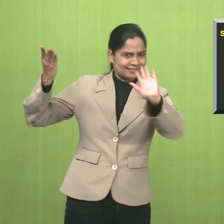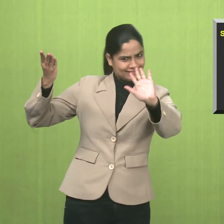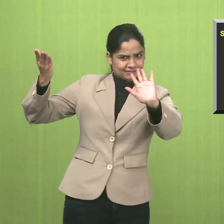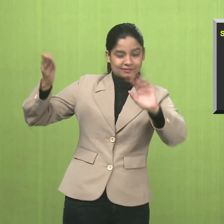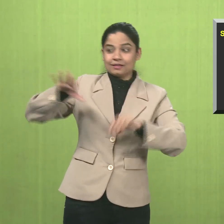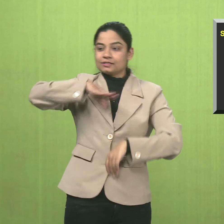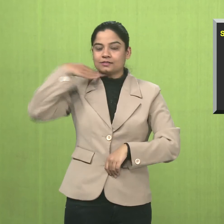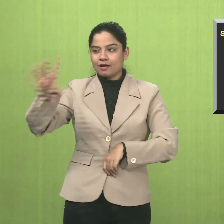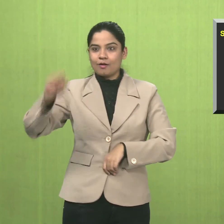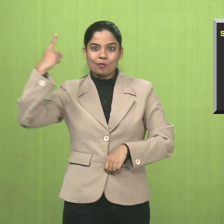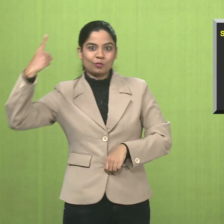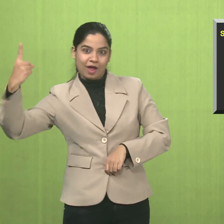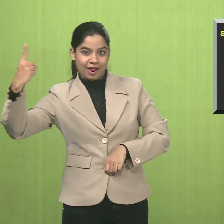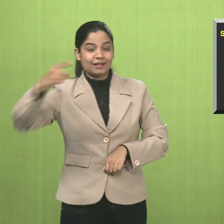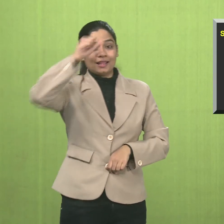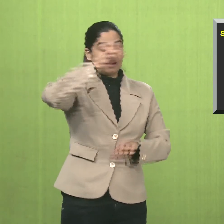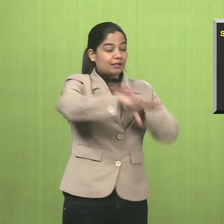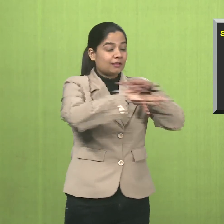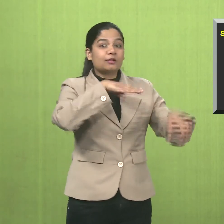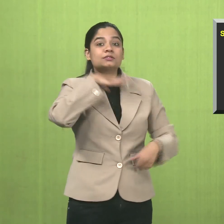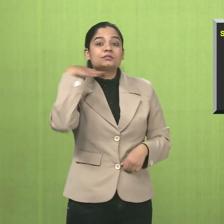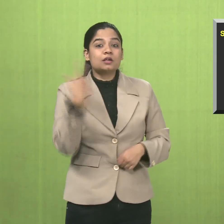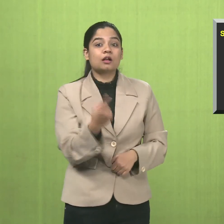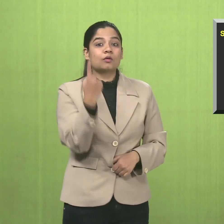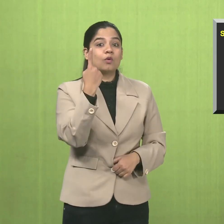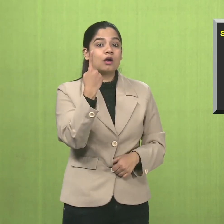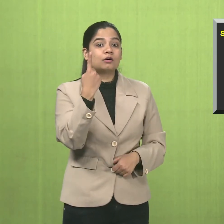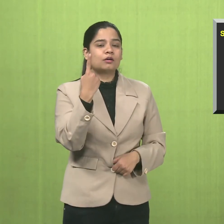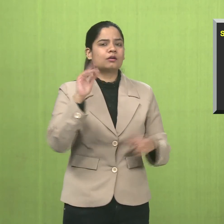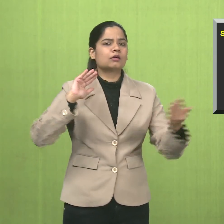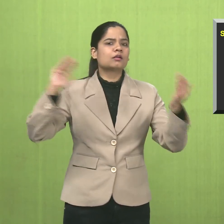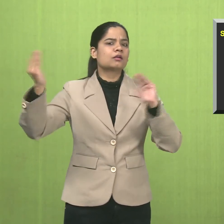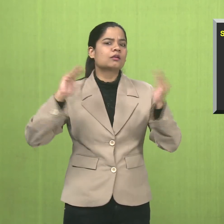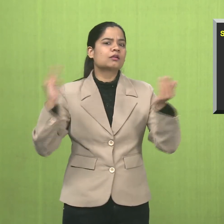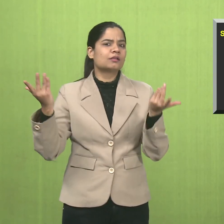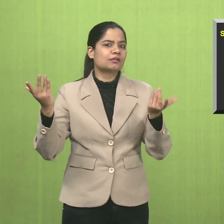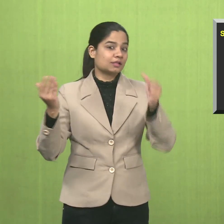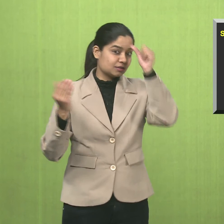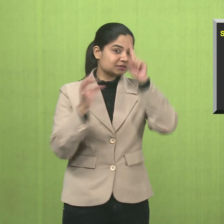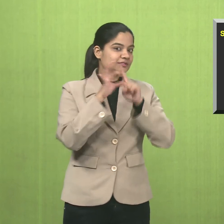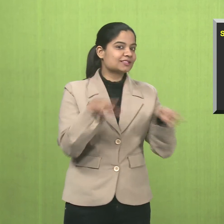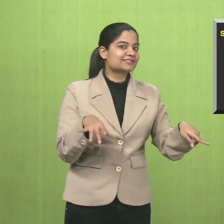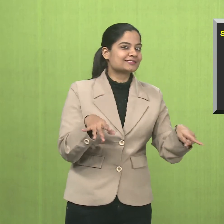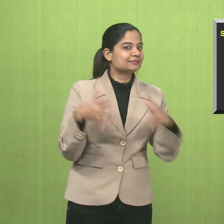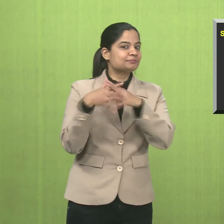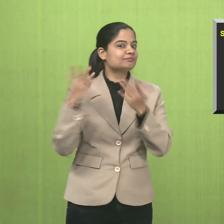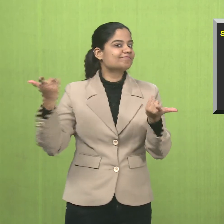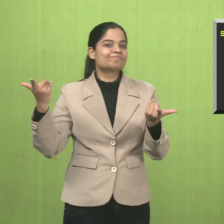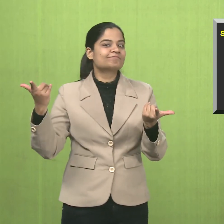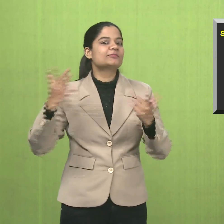4,000. One woman dies in 132 women. So that's the dangerous situation in India. Healthcare of